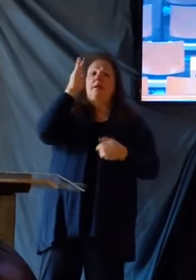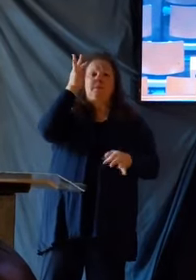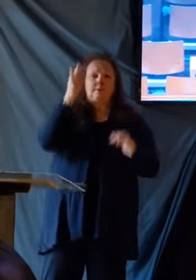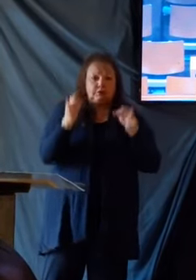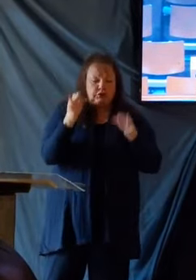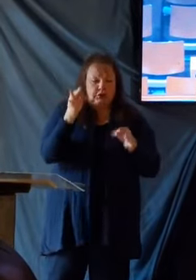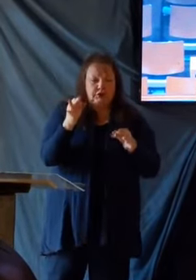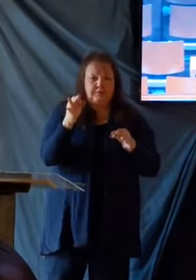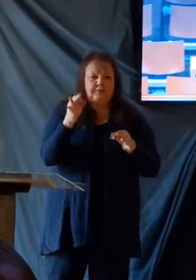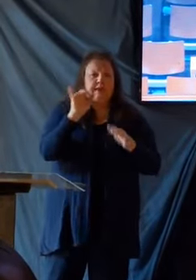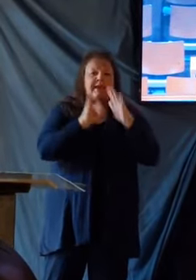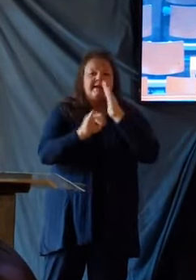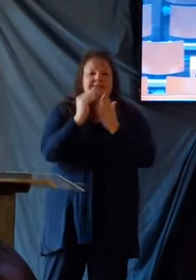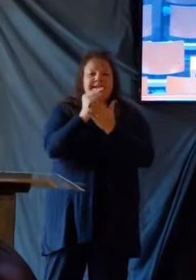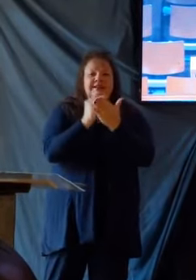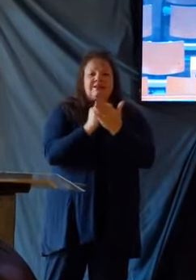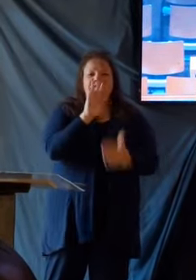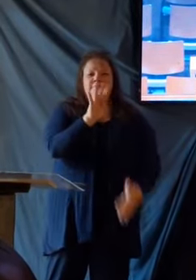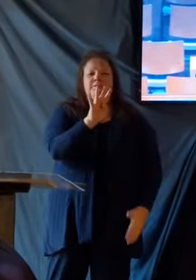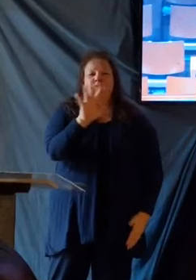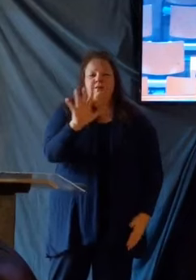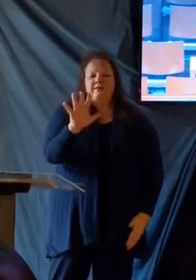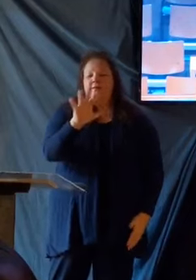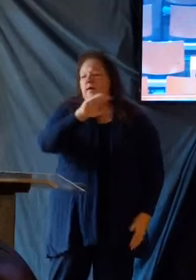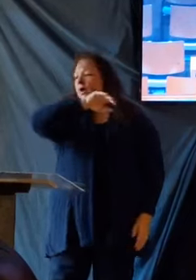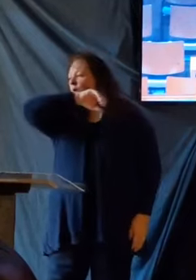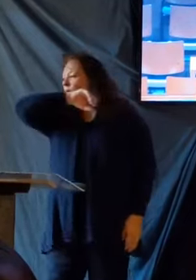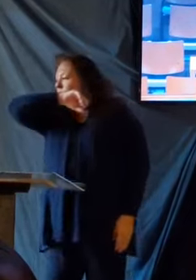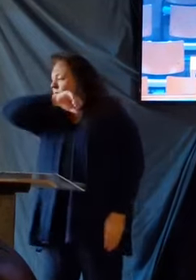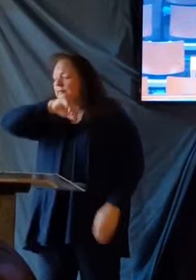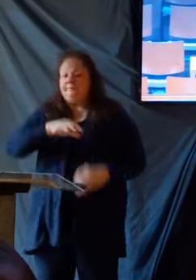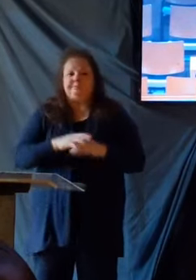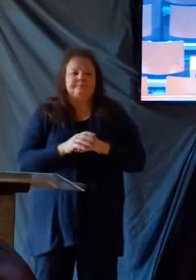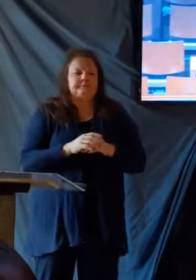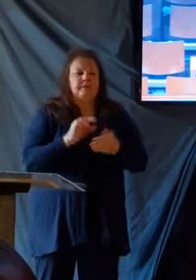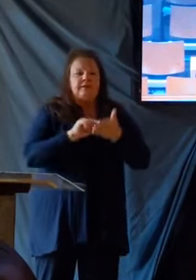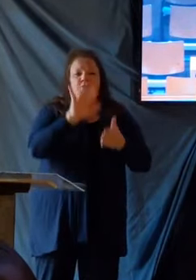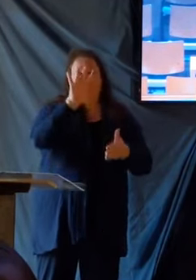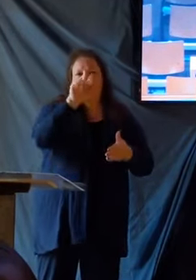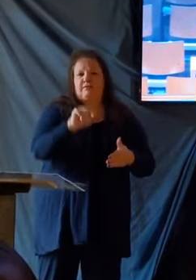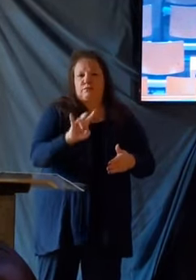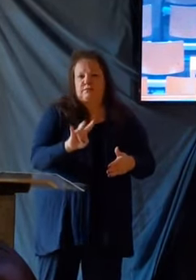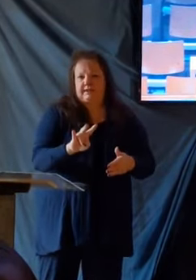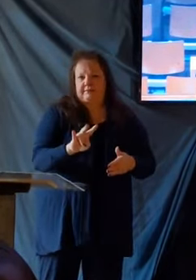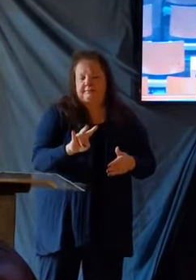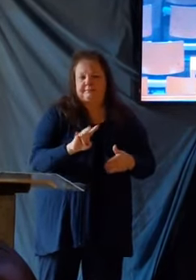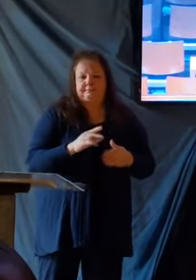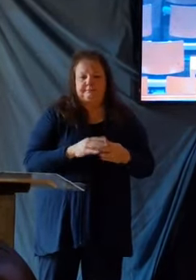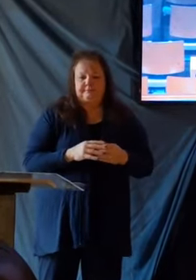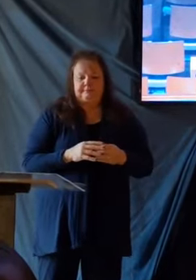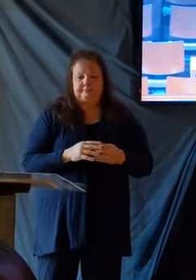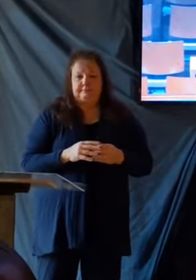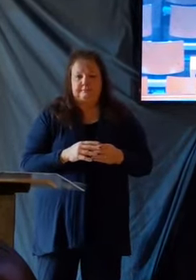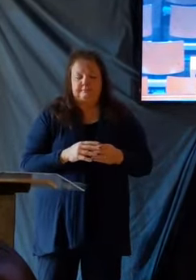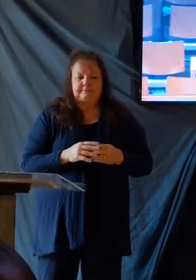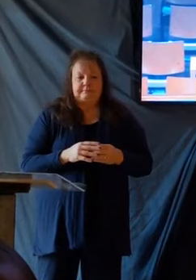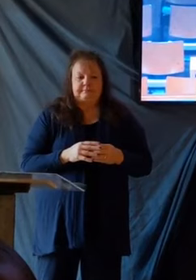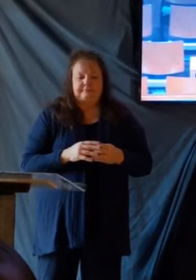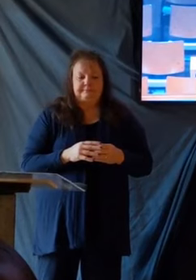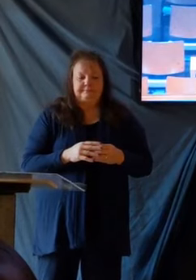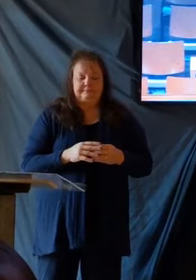me read you from Isaiah 45. I'll be reading verses 5 to 7, but not necessarily everything there